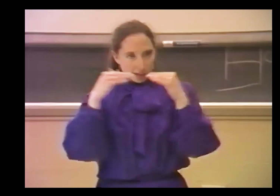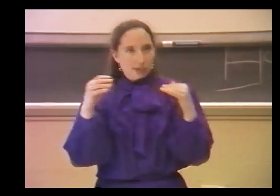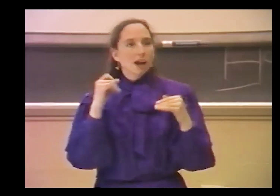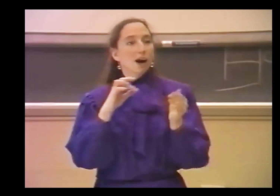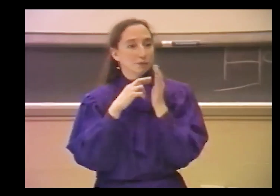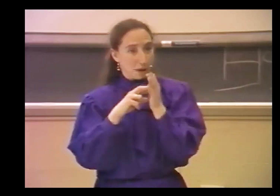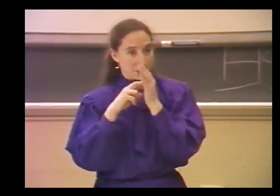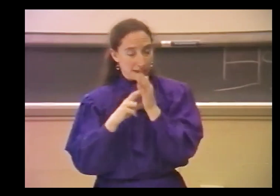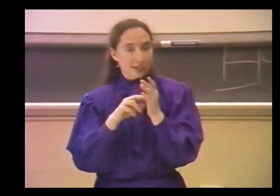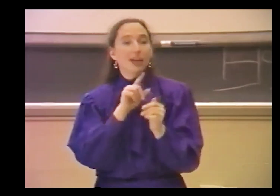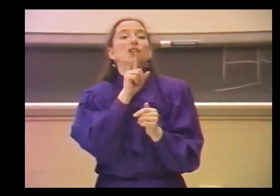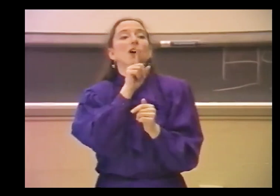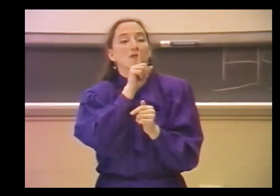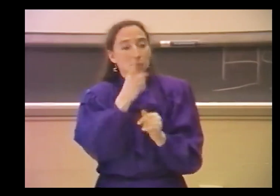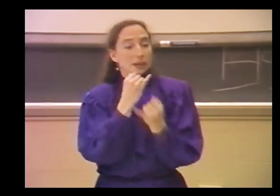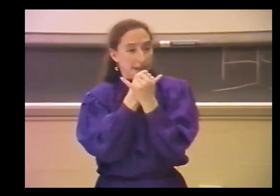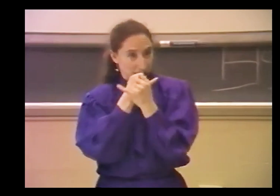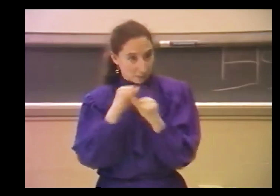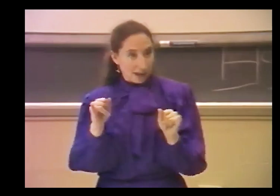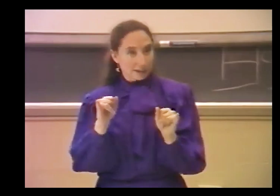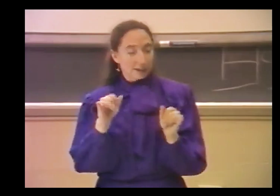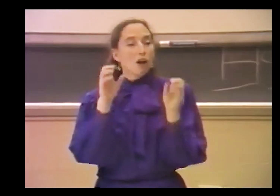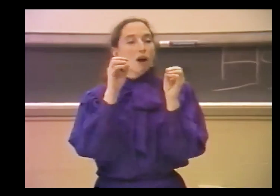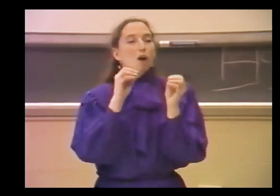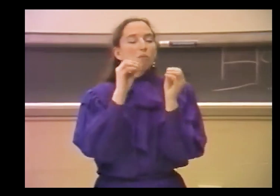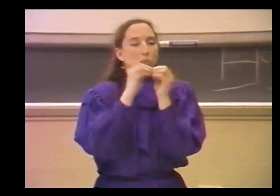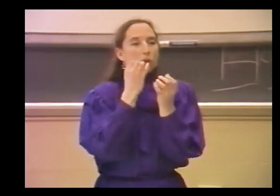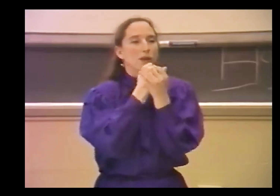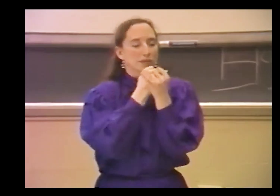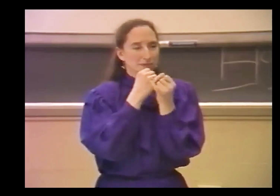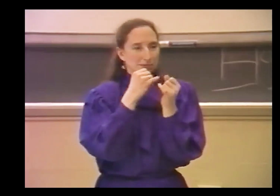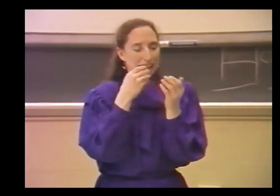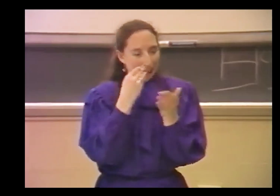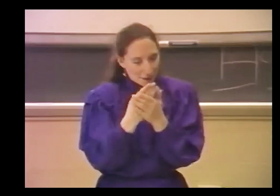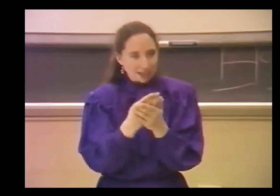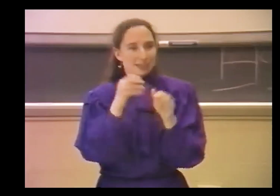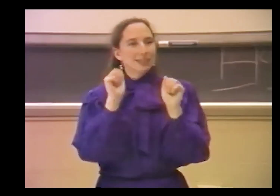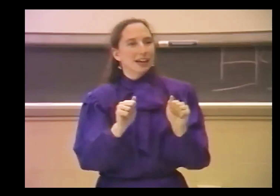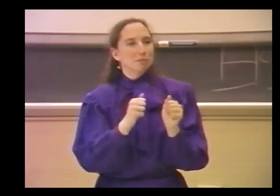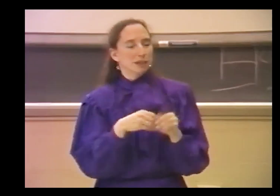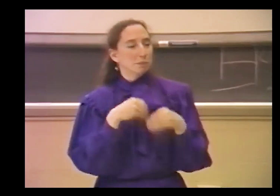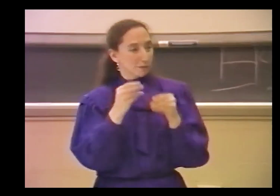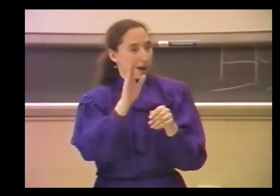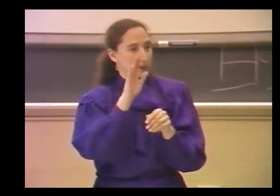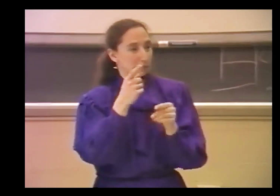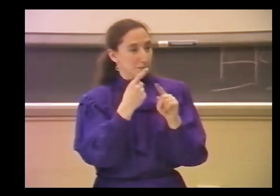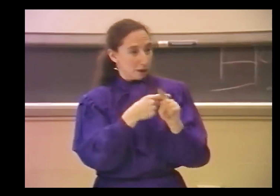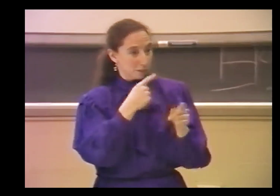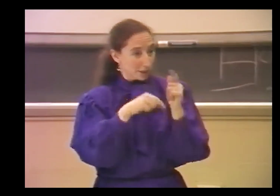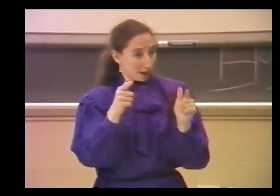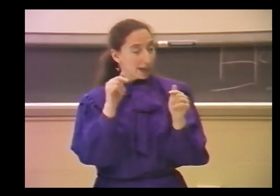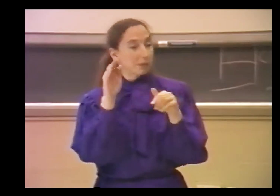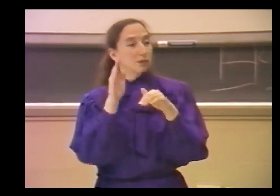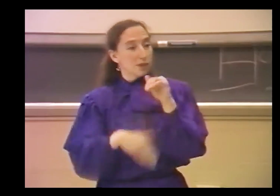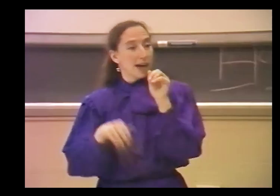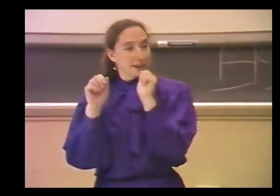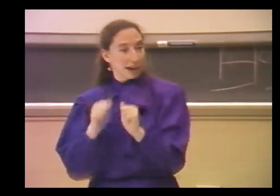levels of representation are really independent. More evidence can be provided from sign language than can